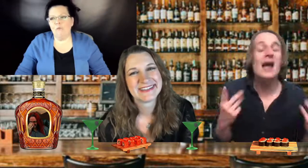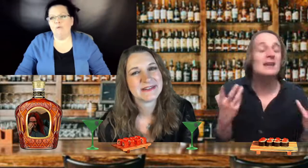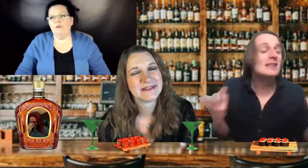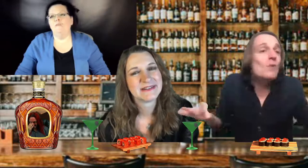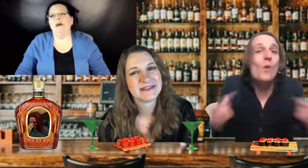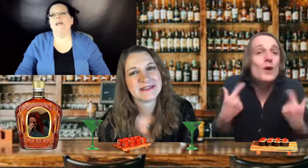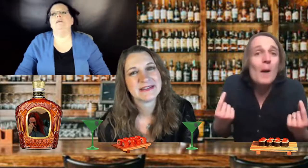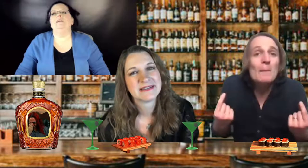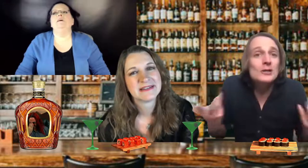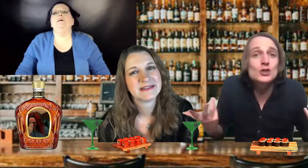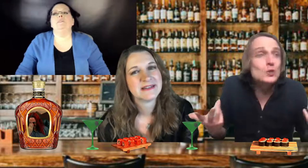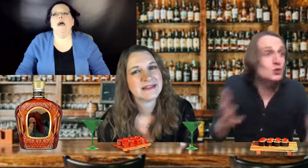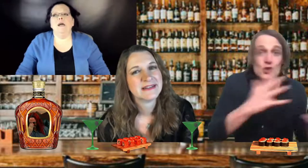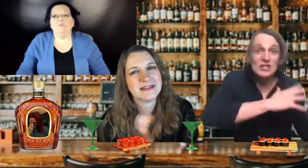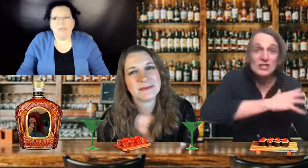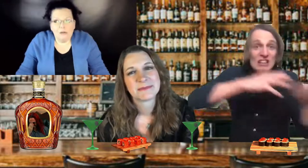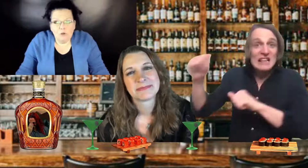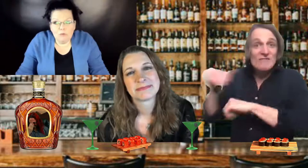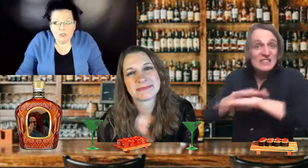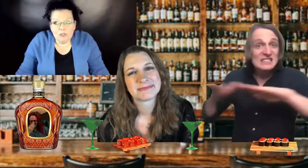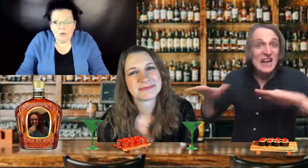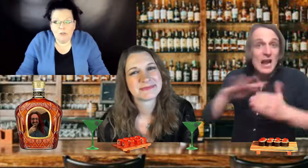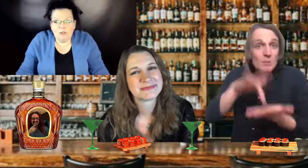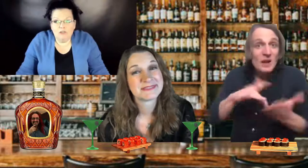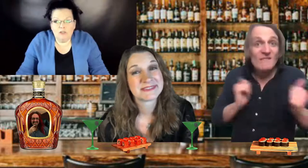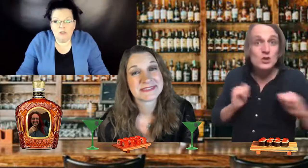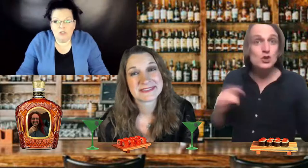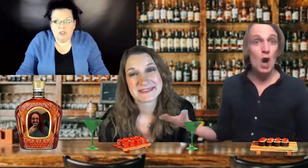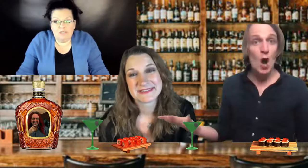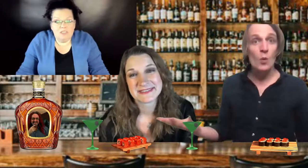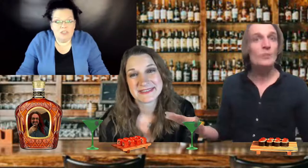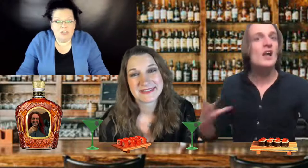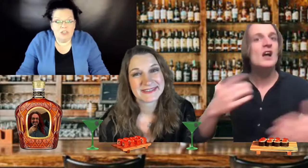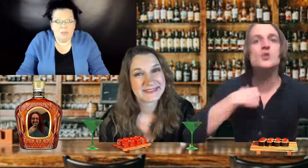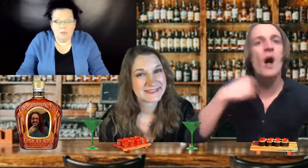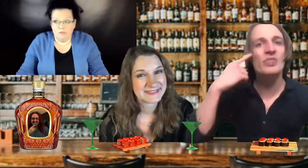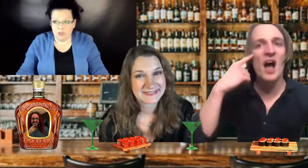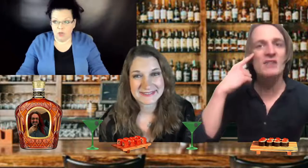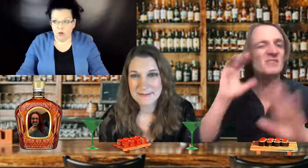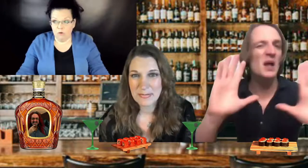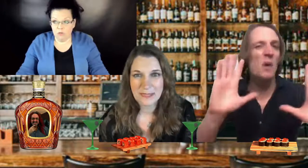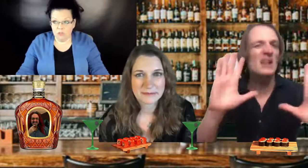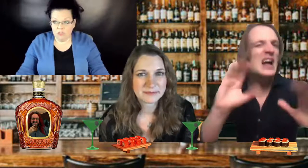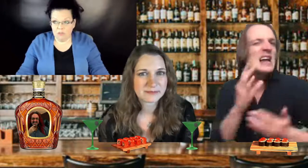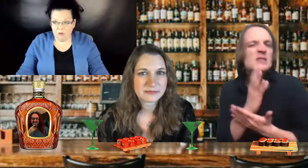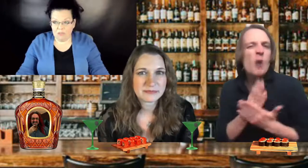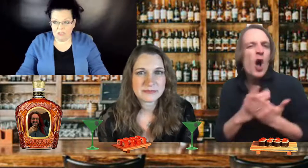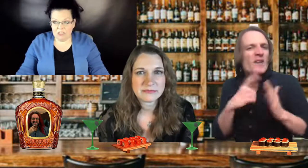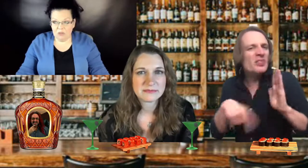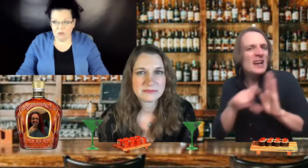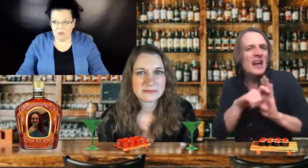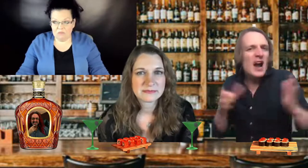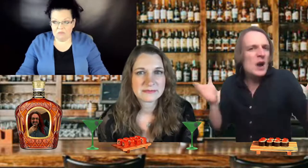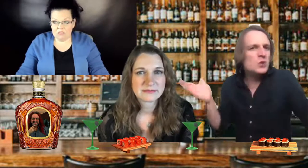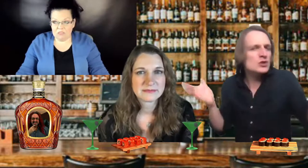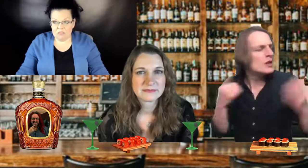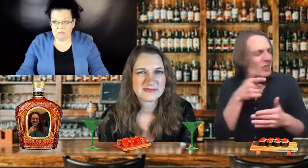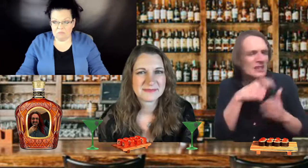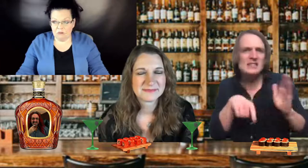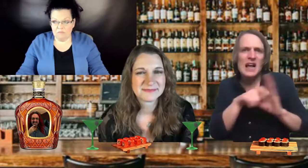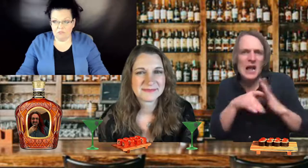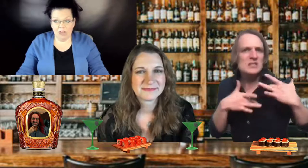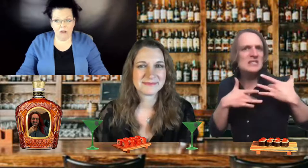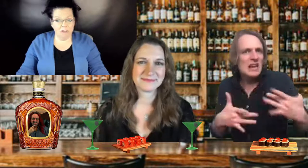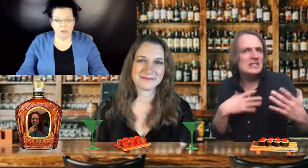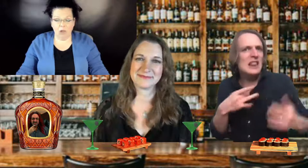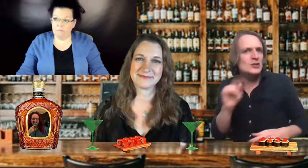so mortifying. Oh. I was like, I don't know what to do. I couldn't just leave the stage in the middle of the show. So I was like, you know what? This is